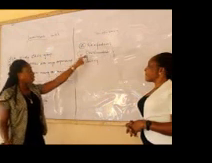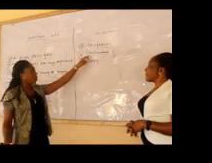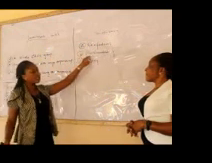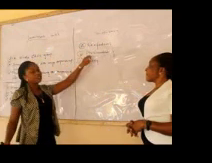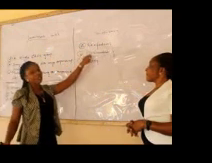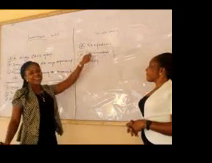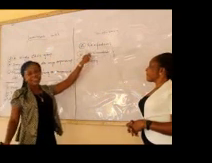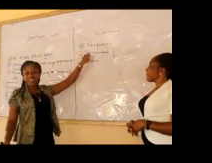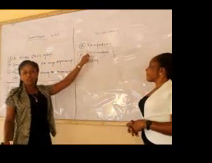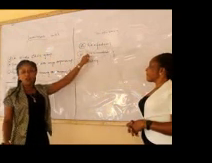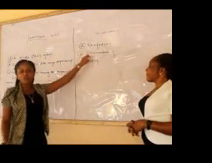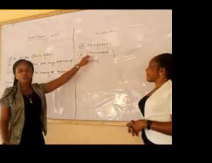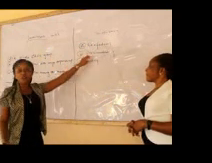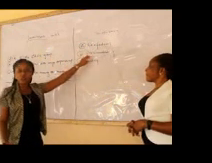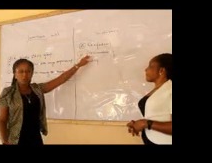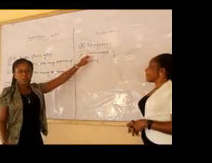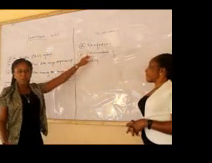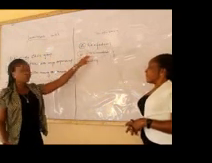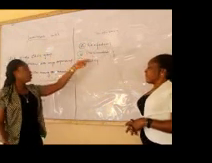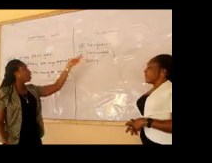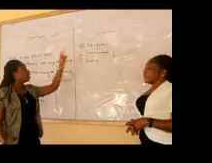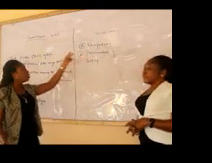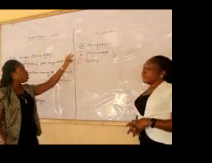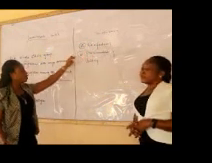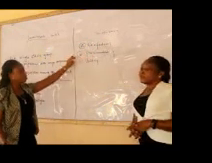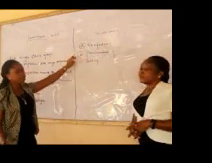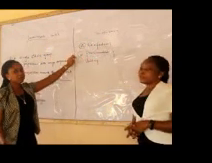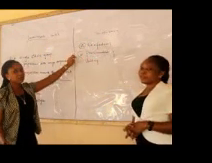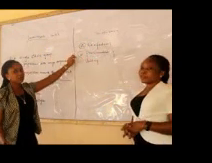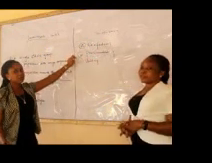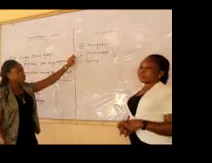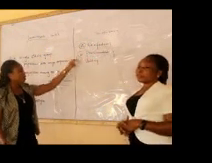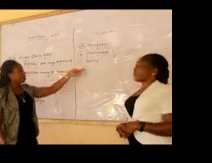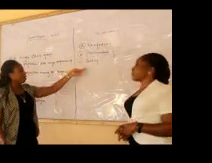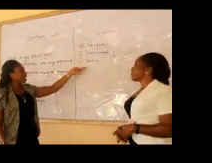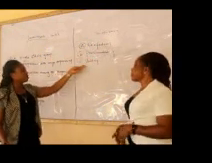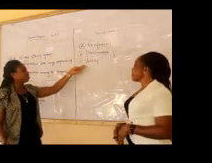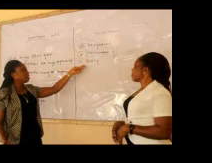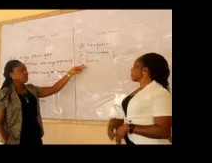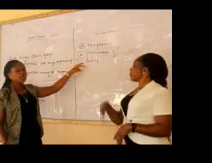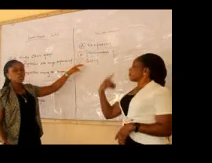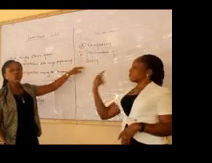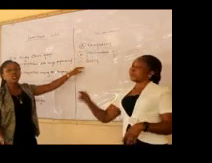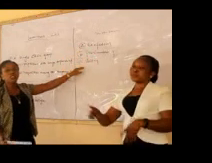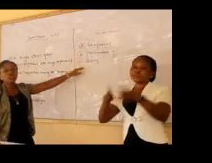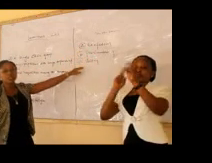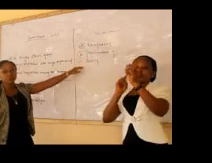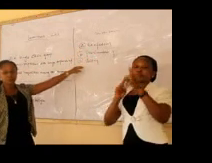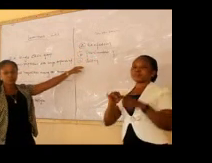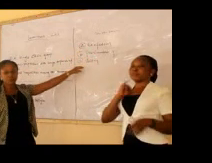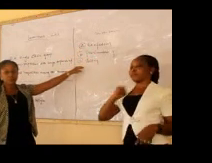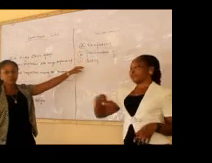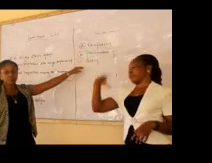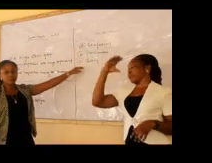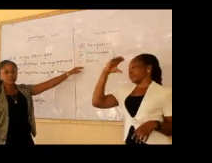state and what? Head of government. So it cannot be B. Then C, unitary.